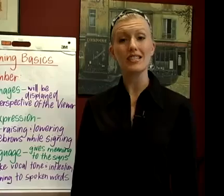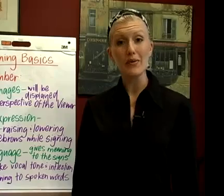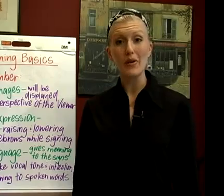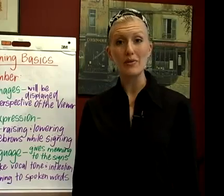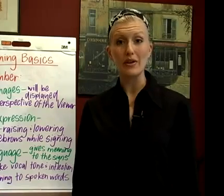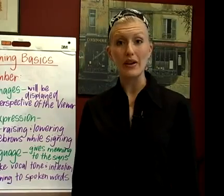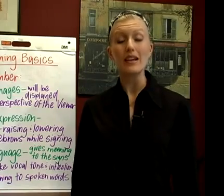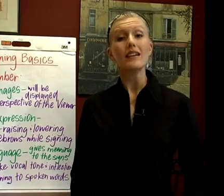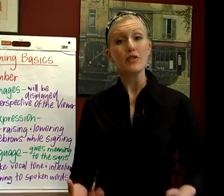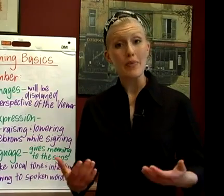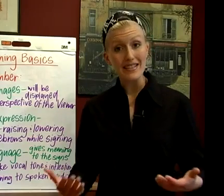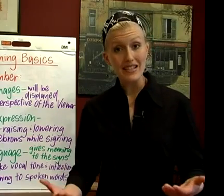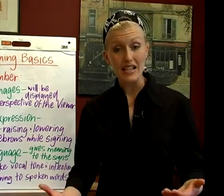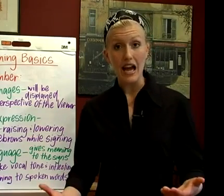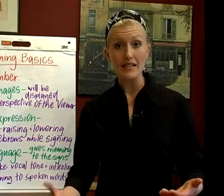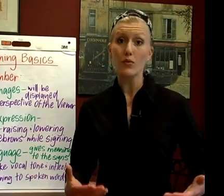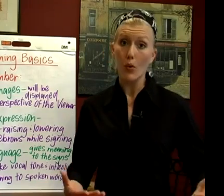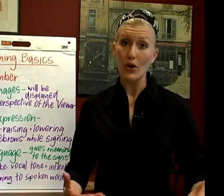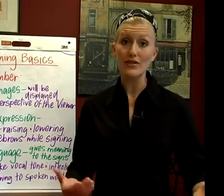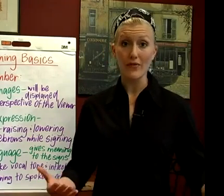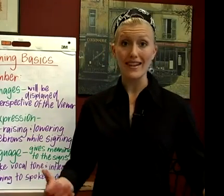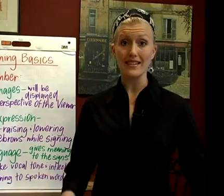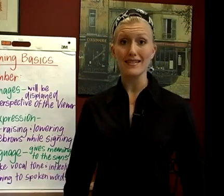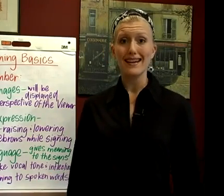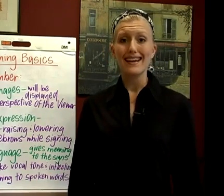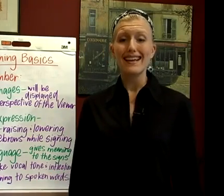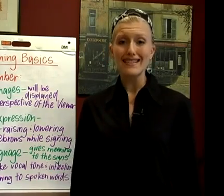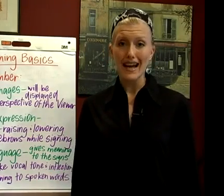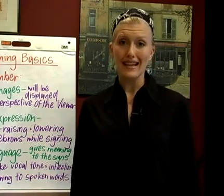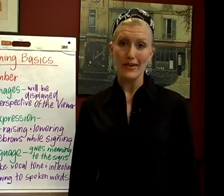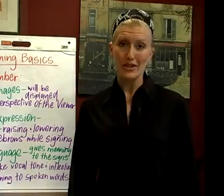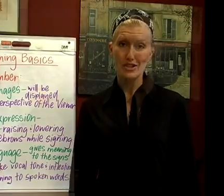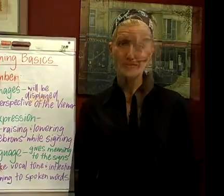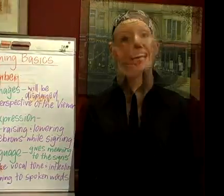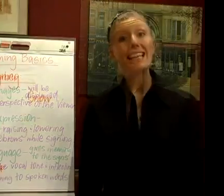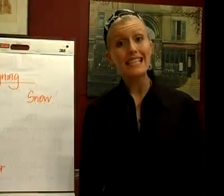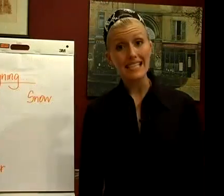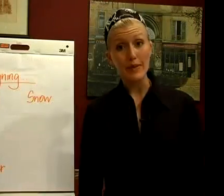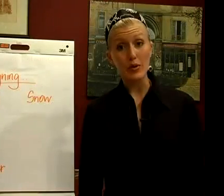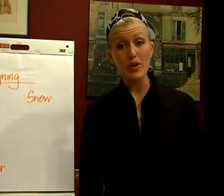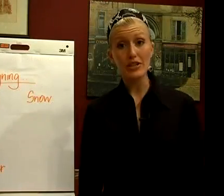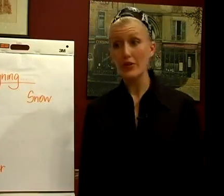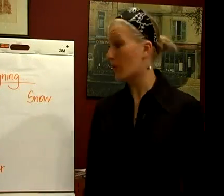today we're going to be learning some basic signs, words, phrases in sign language. In this clip, we're going to learn the